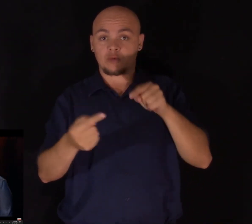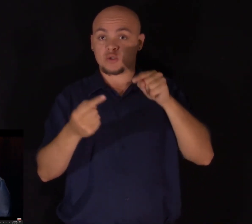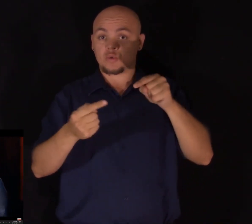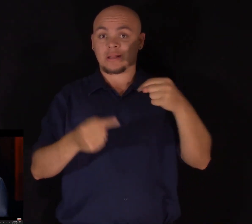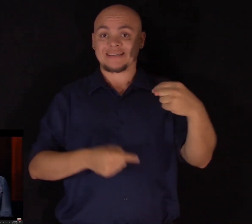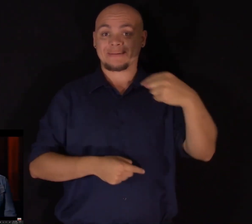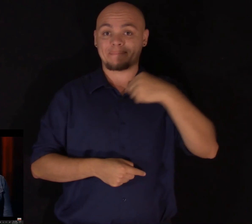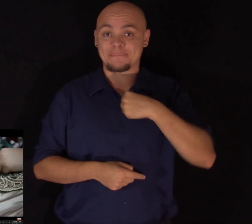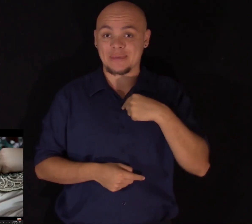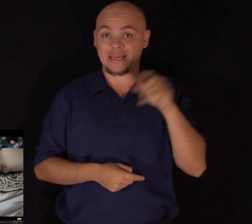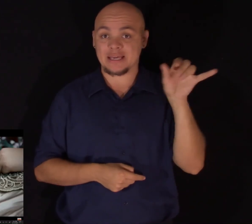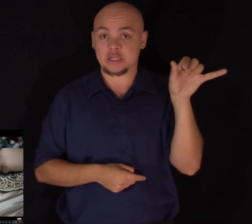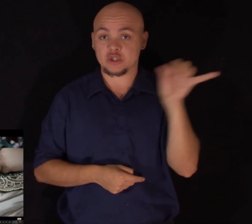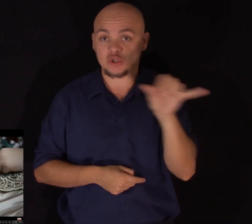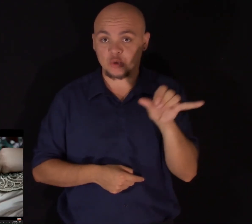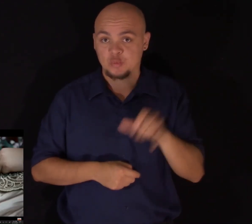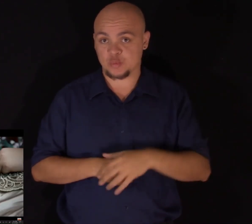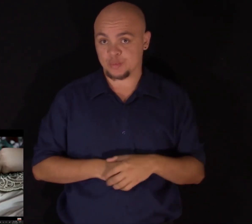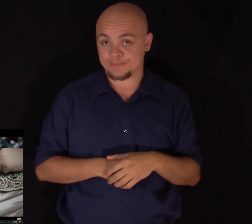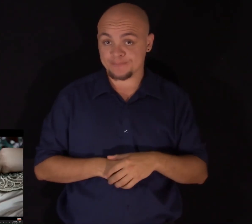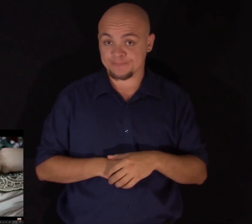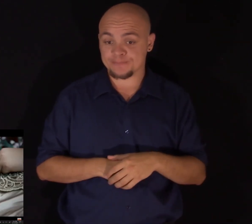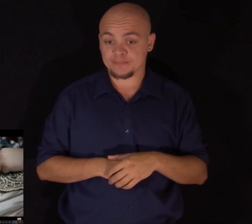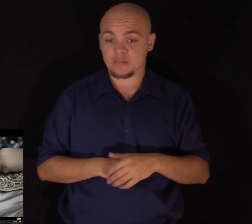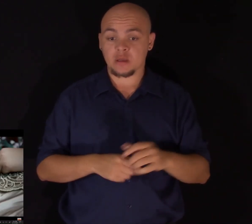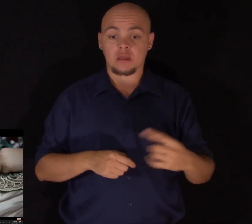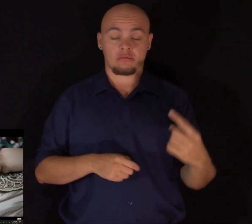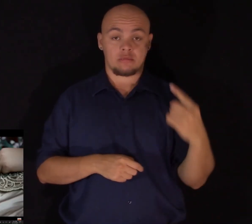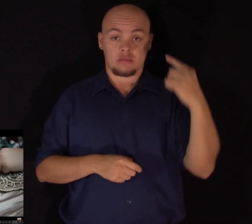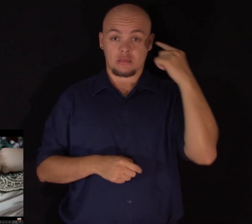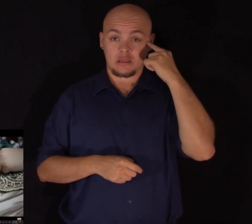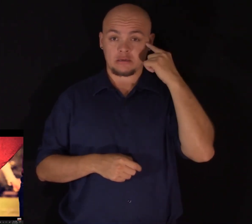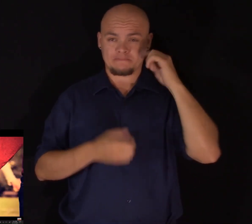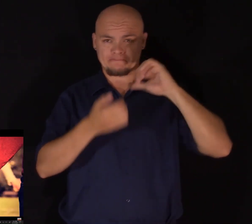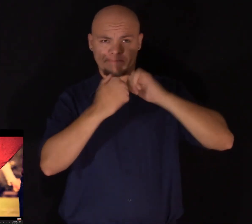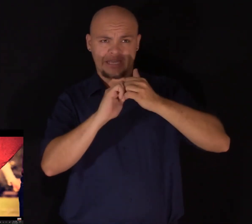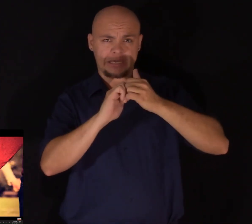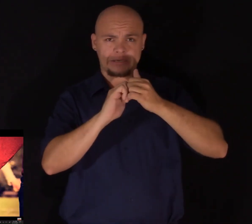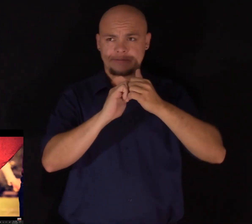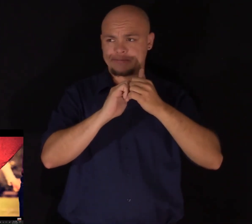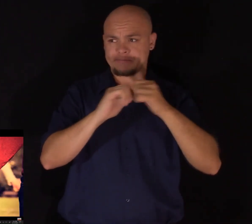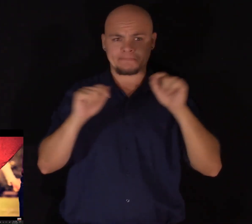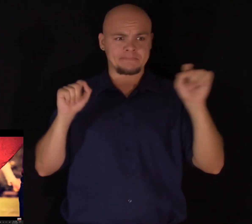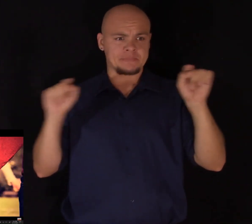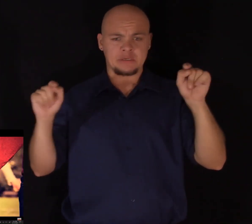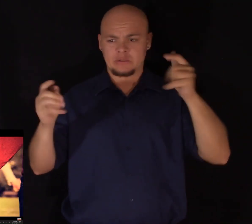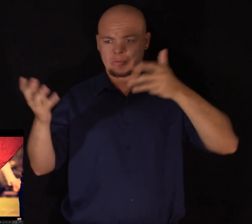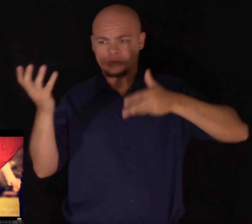you with this thought. If we're going to find our way back to each other,